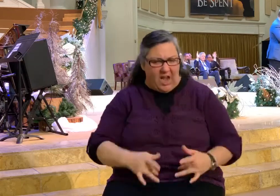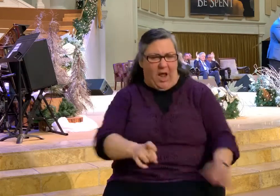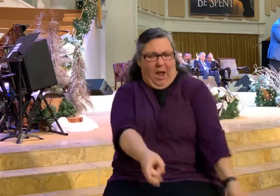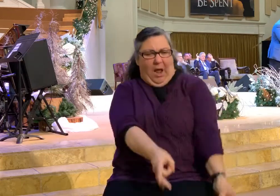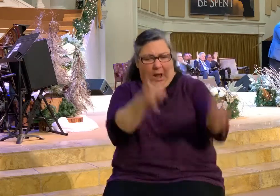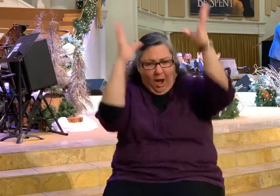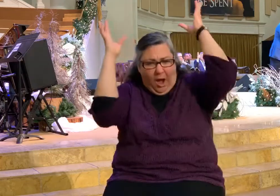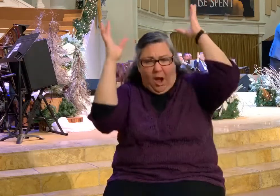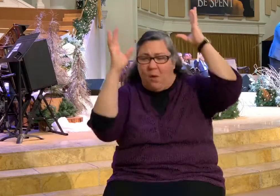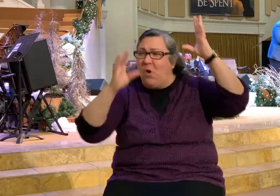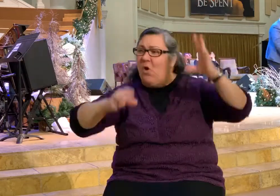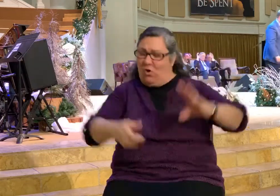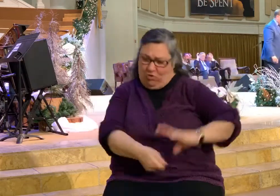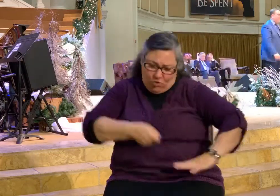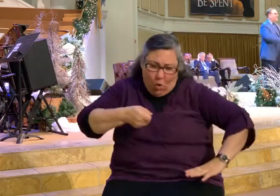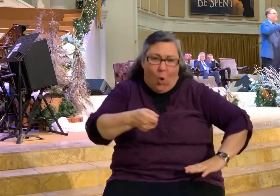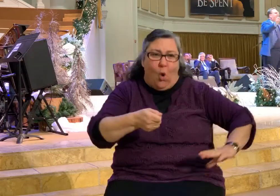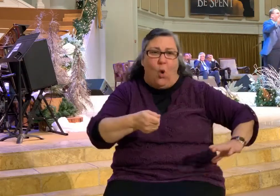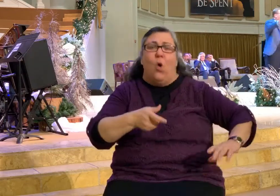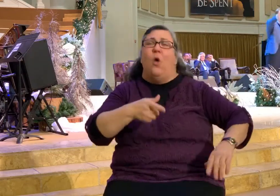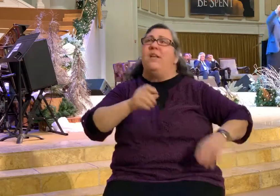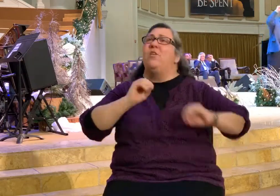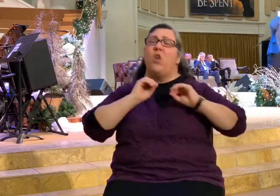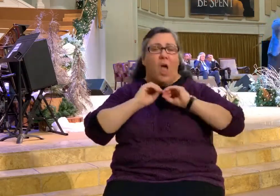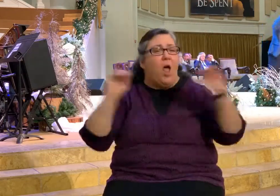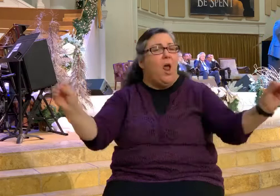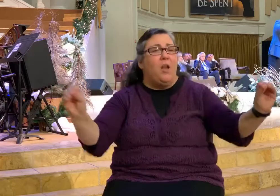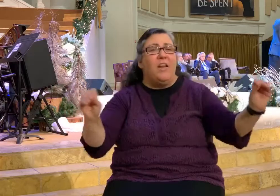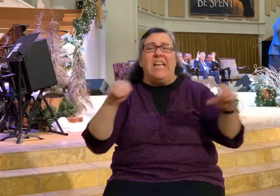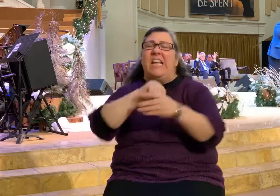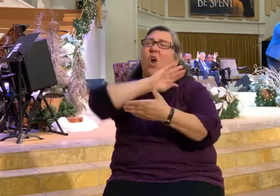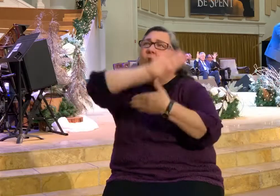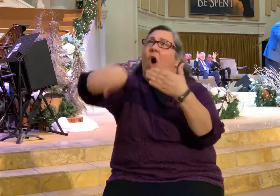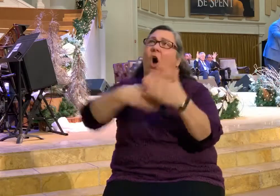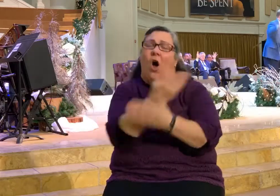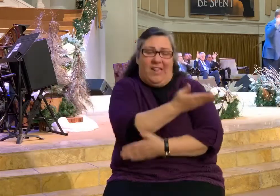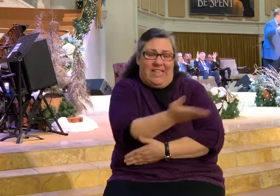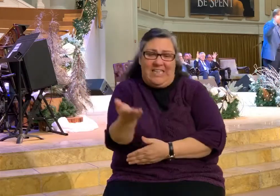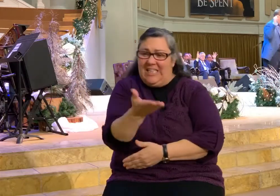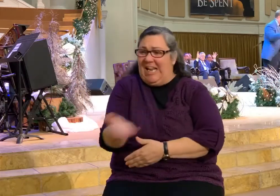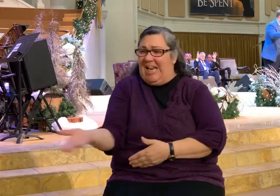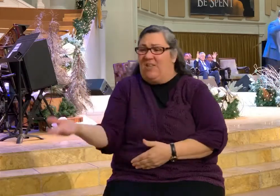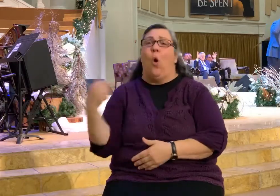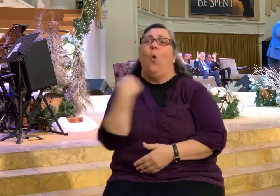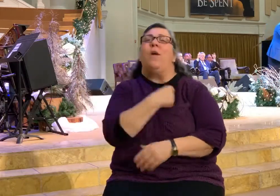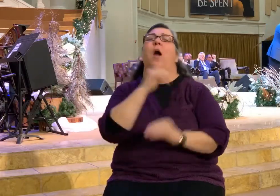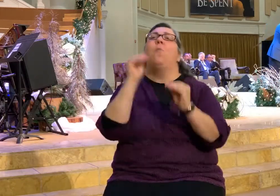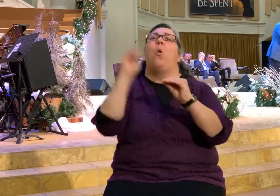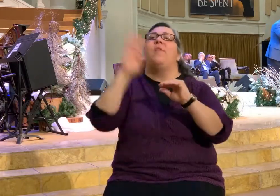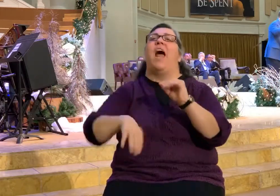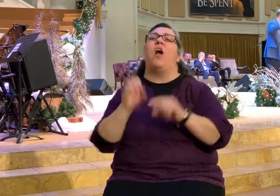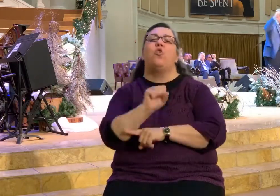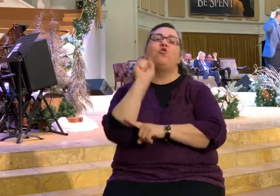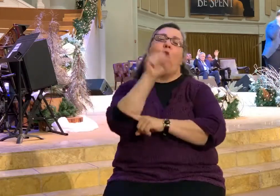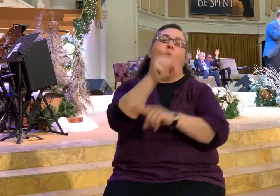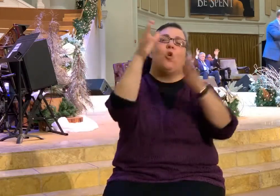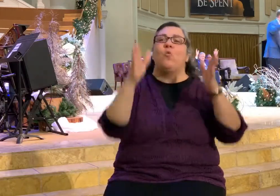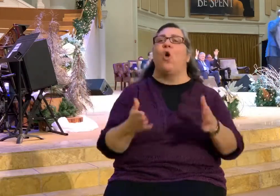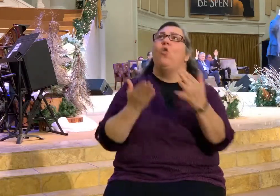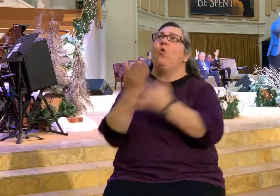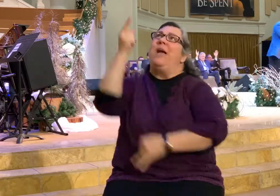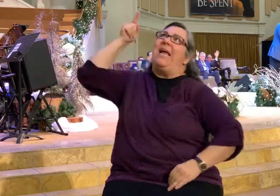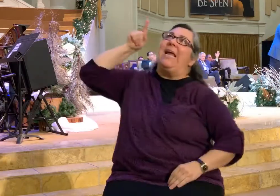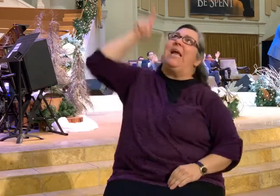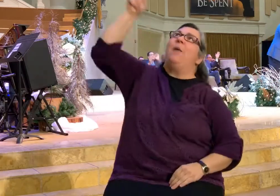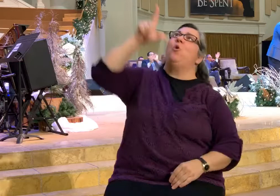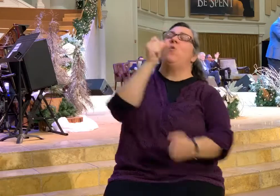peril, or sword, verse 37, nay, in all these things, we are more than conquerors through him